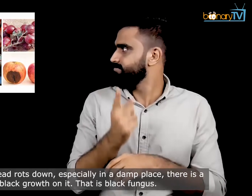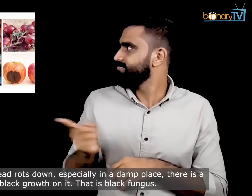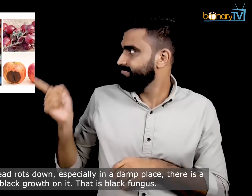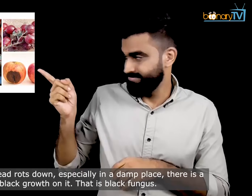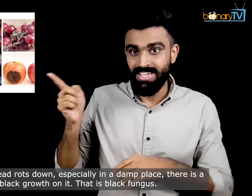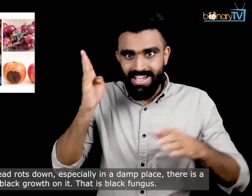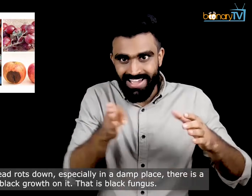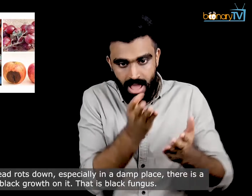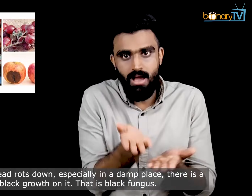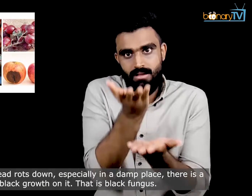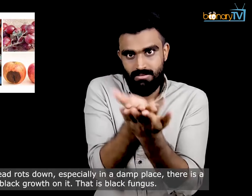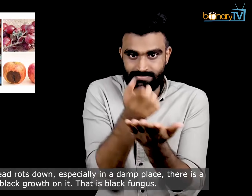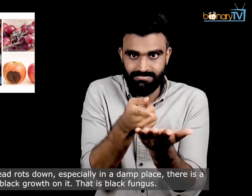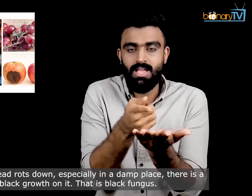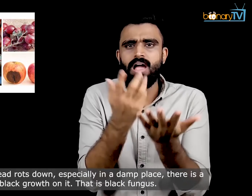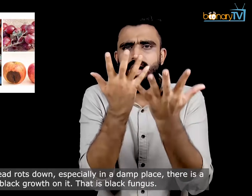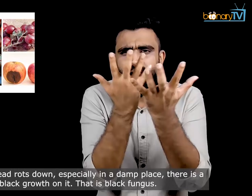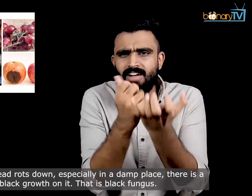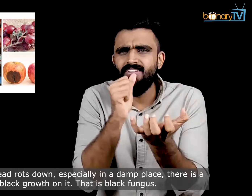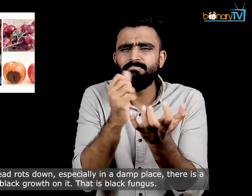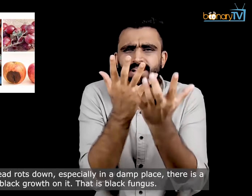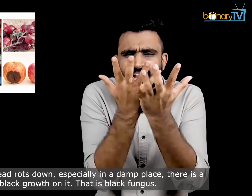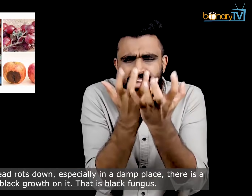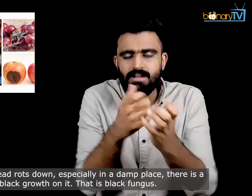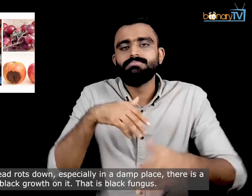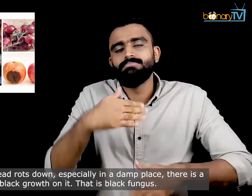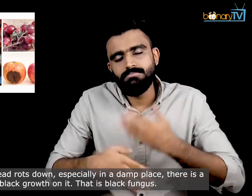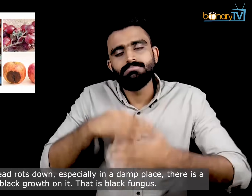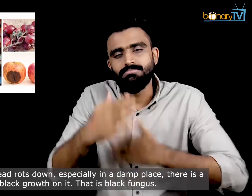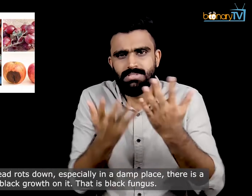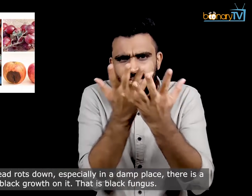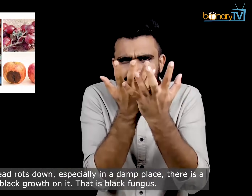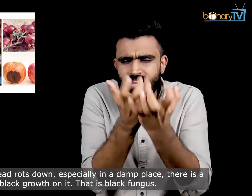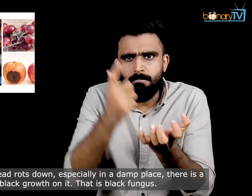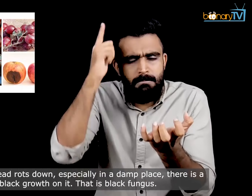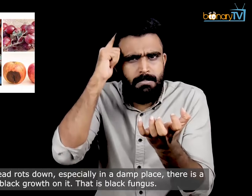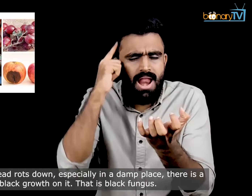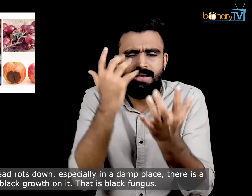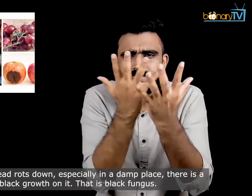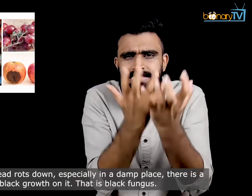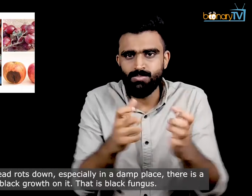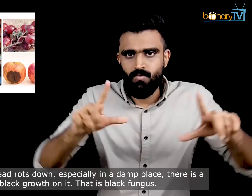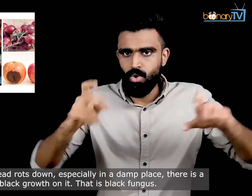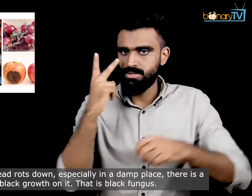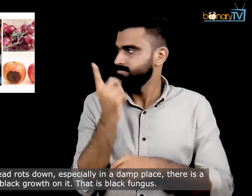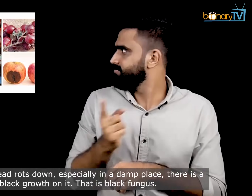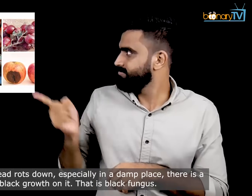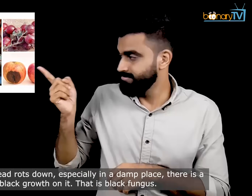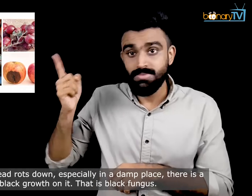bread rots down, especially in a damp place, there is a black growth on it. That is